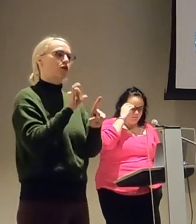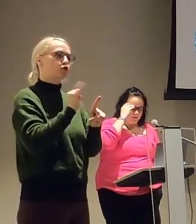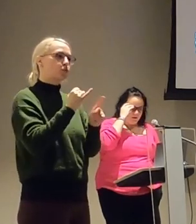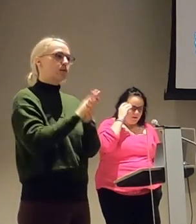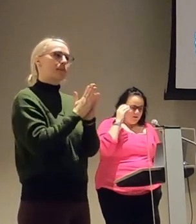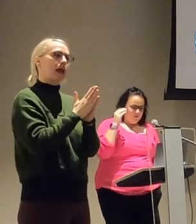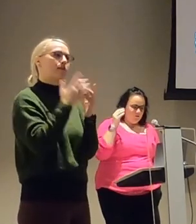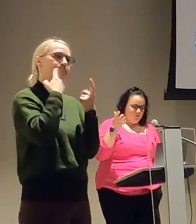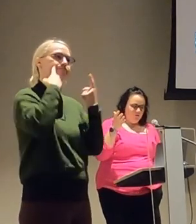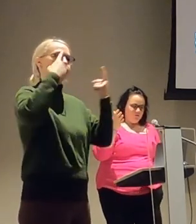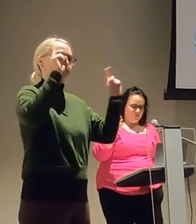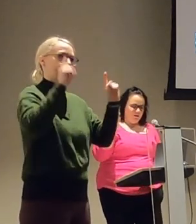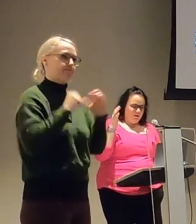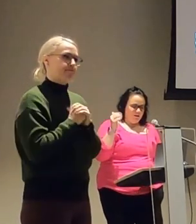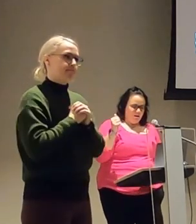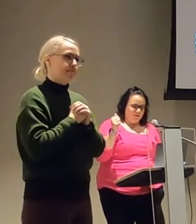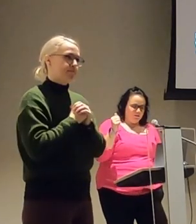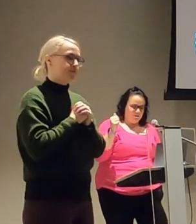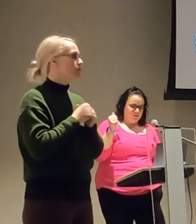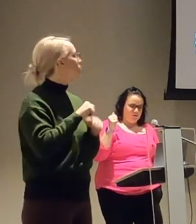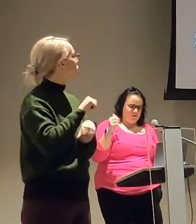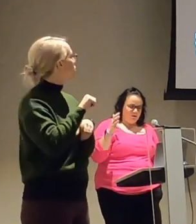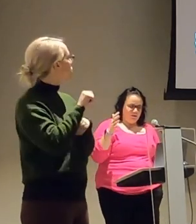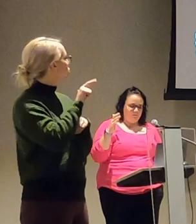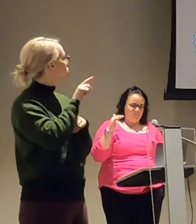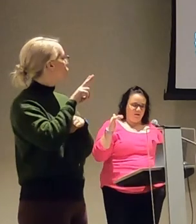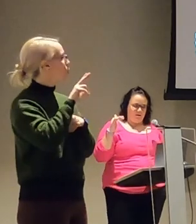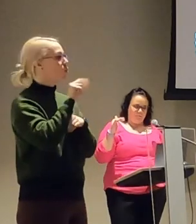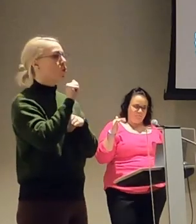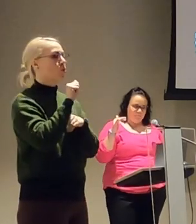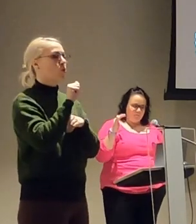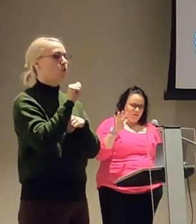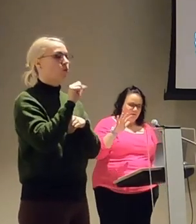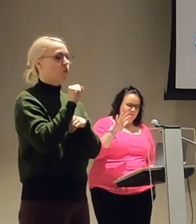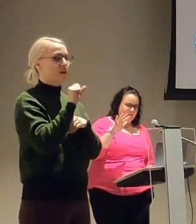victorious. So Lucas Cranach the Elder started